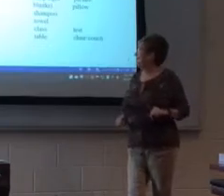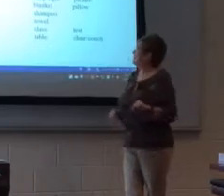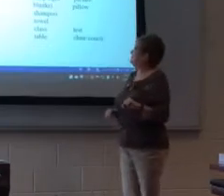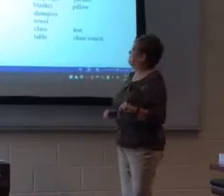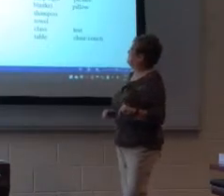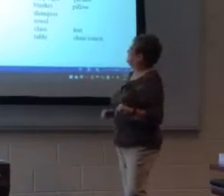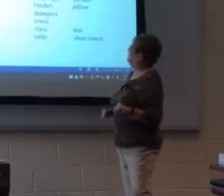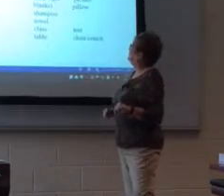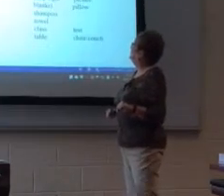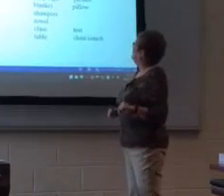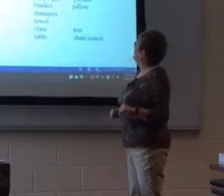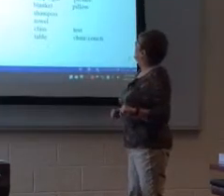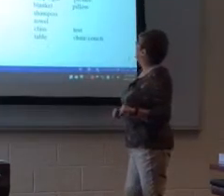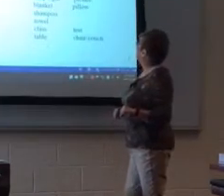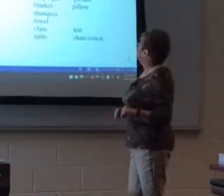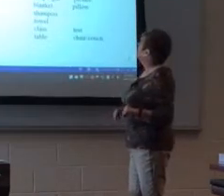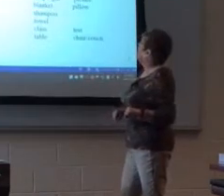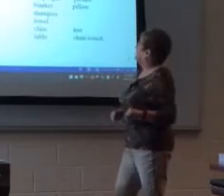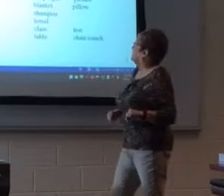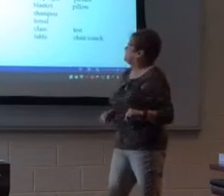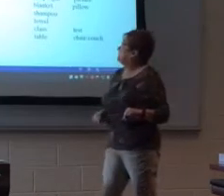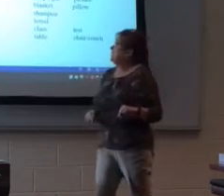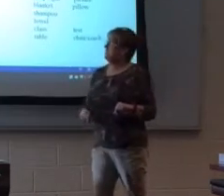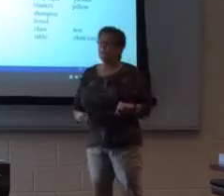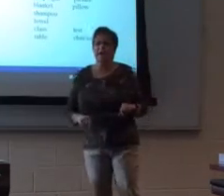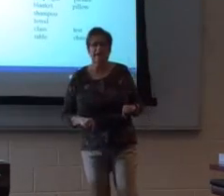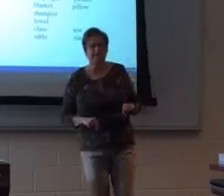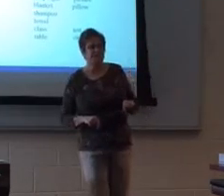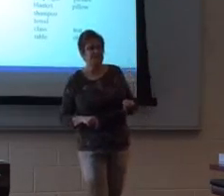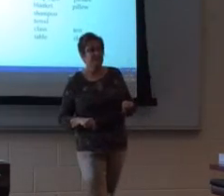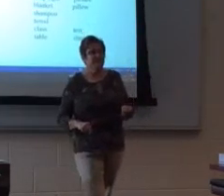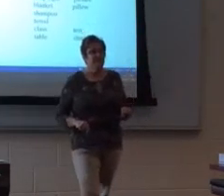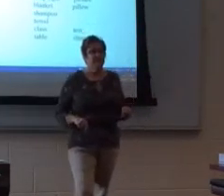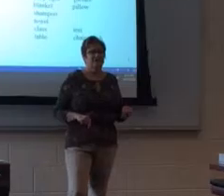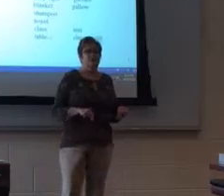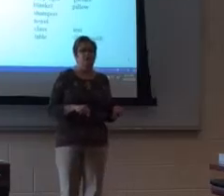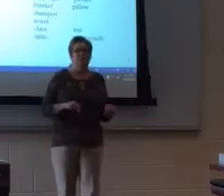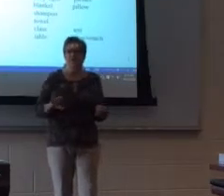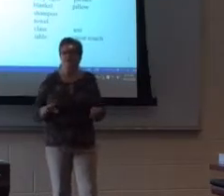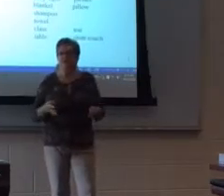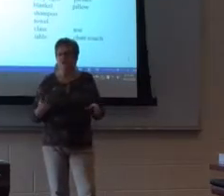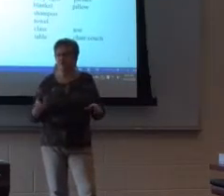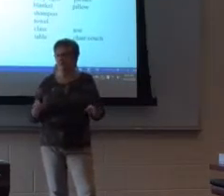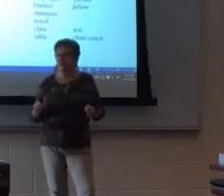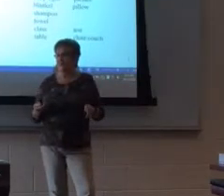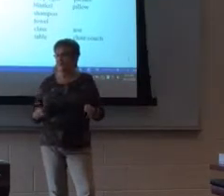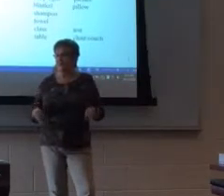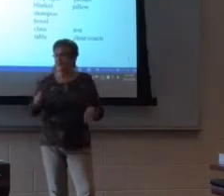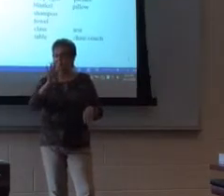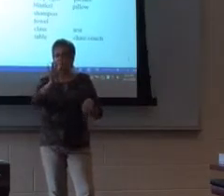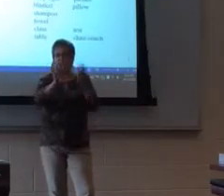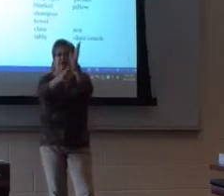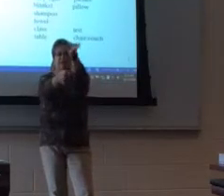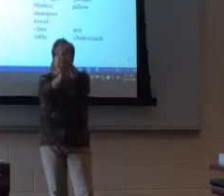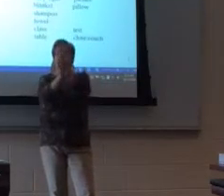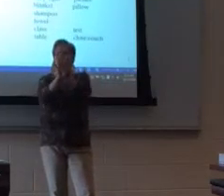For the invisible present. All right, parade is very visual because we have